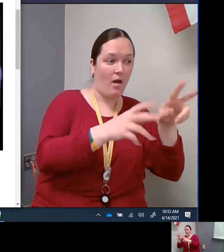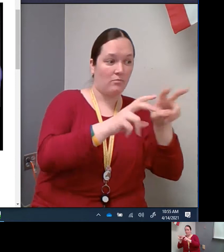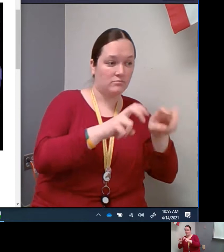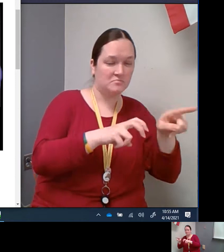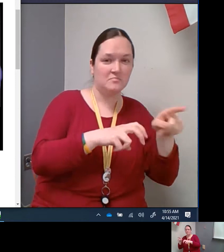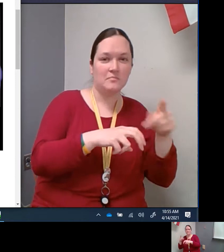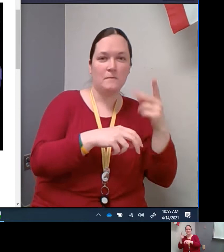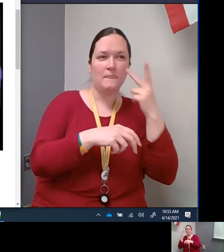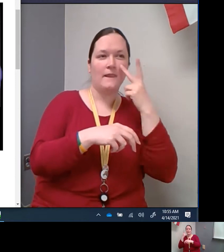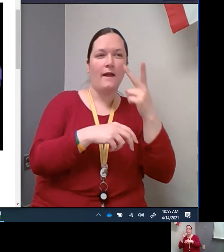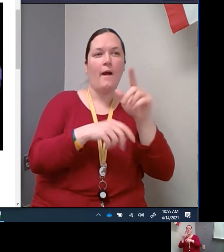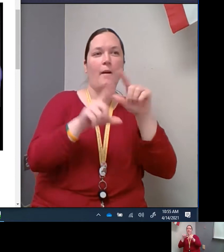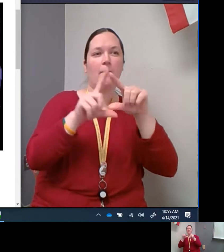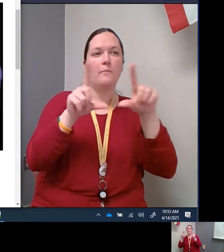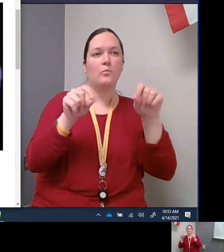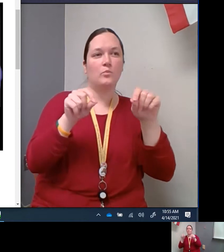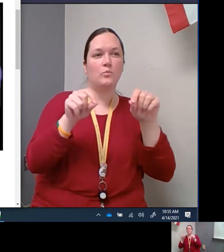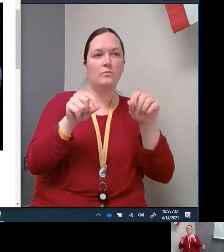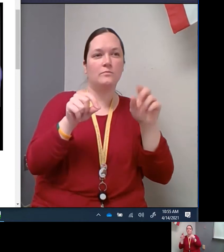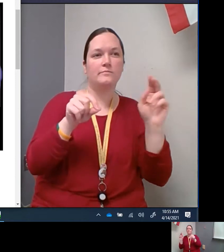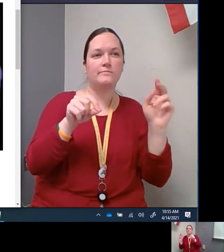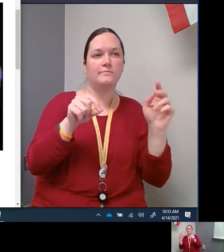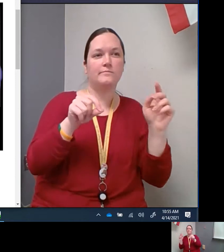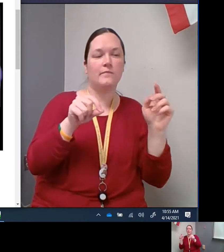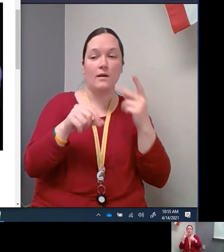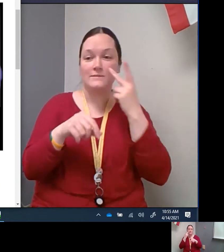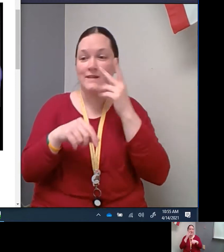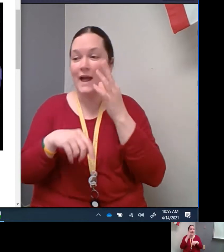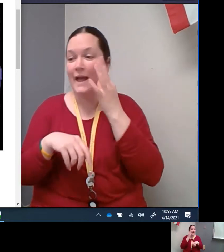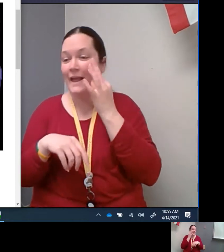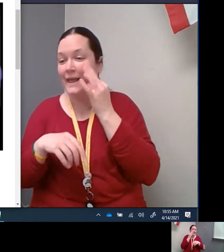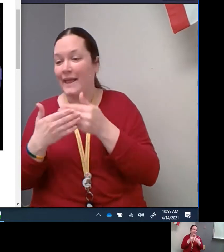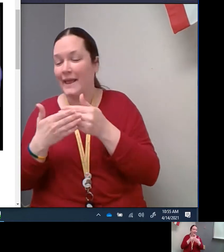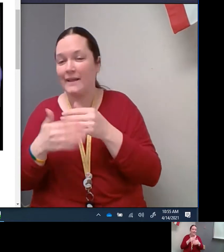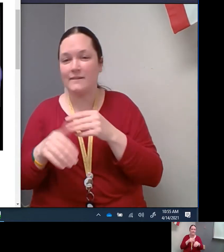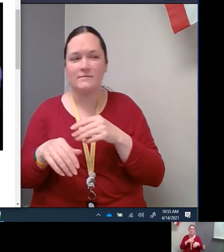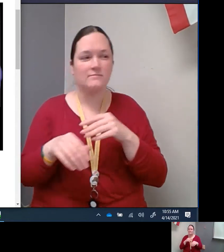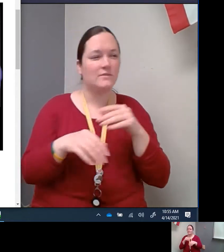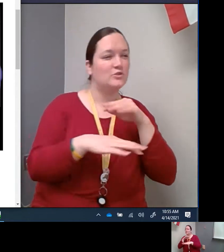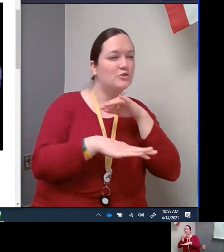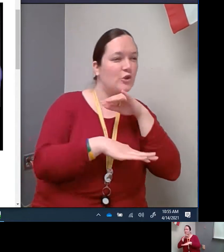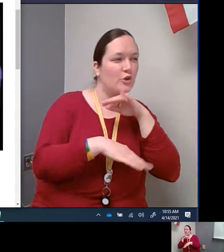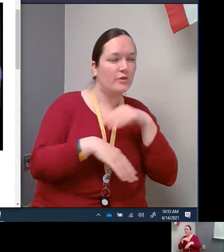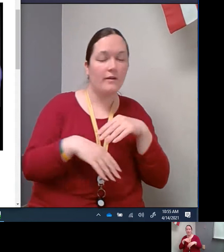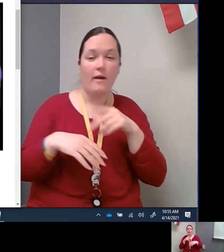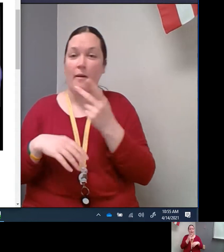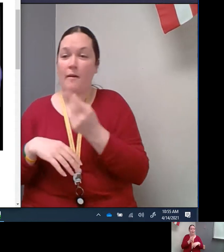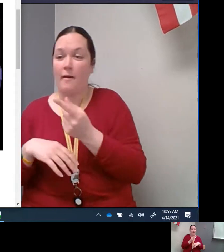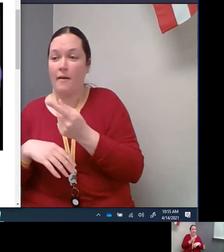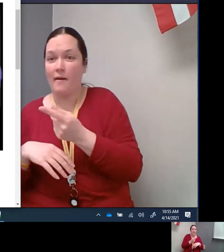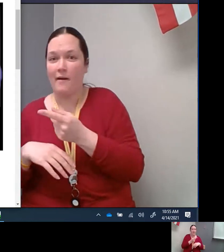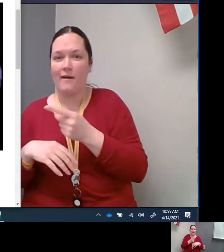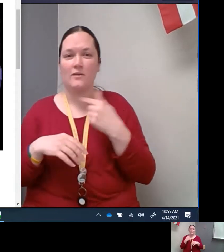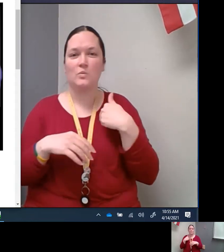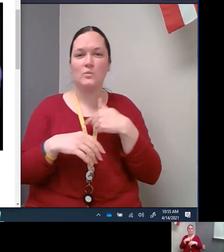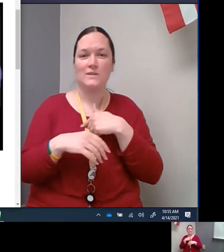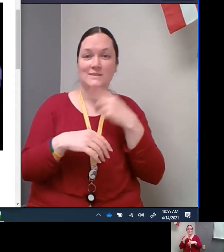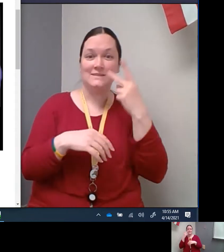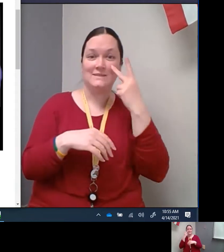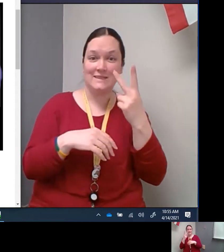something neutral, like a brick wall, and then a kitten, and then something like dirt, and then something like puppies. And so what we're seeing